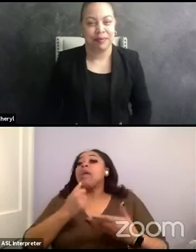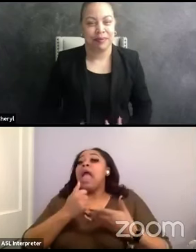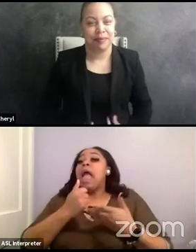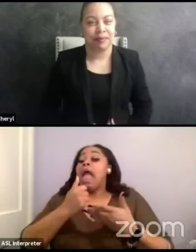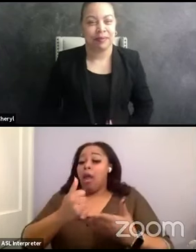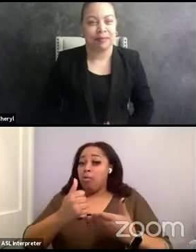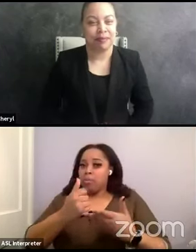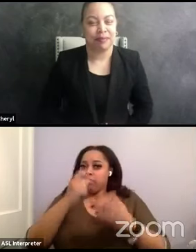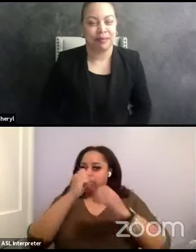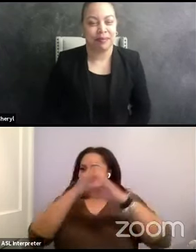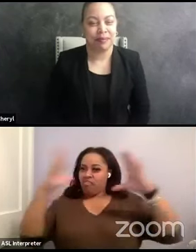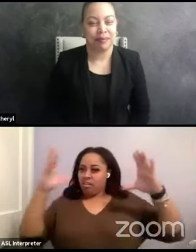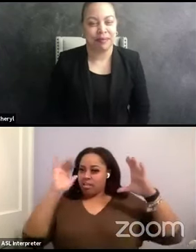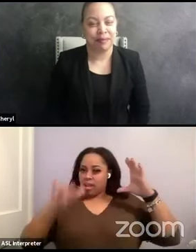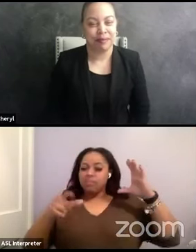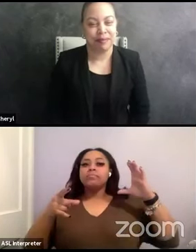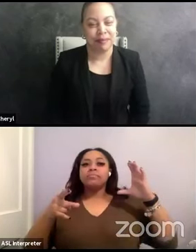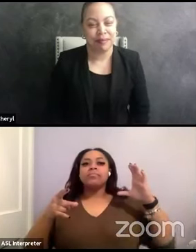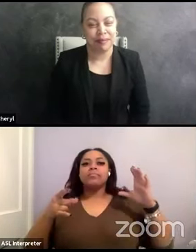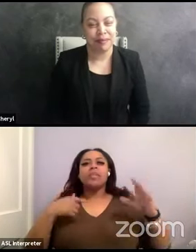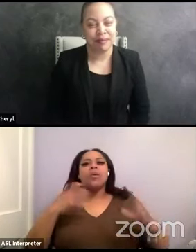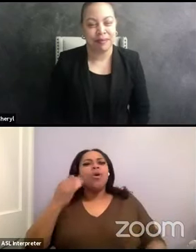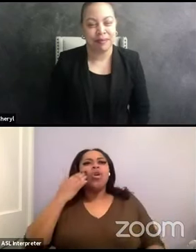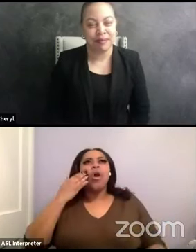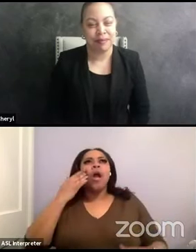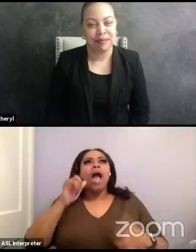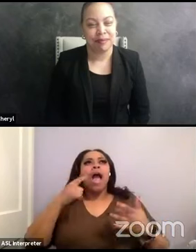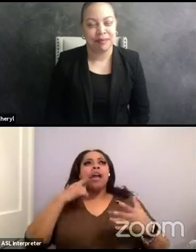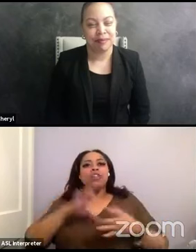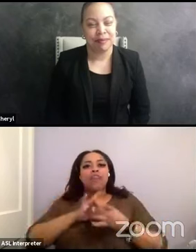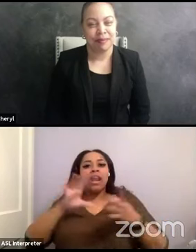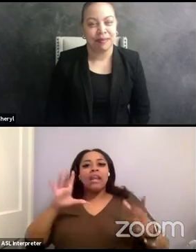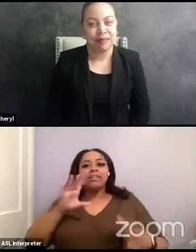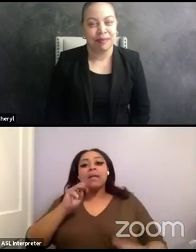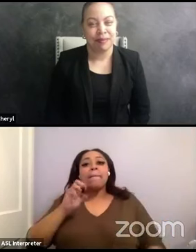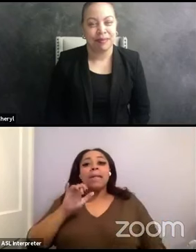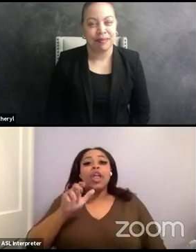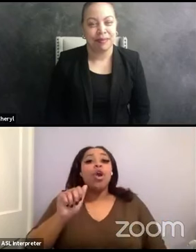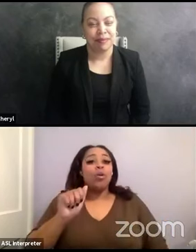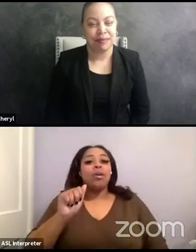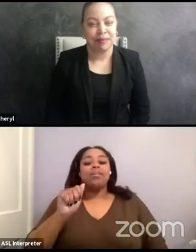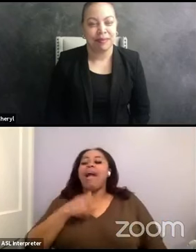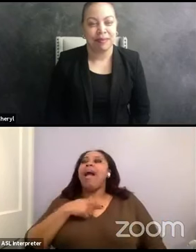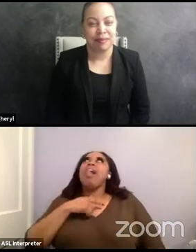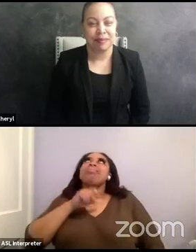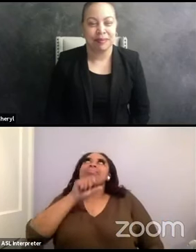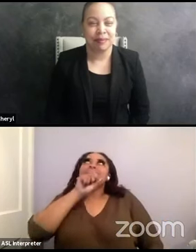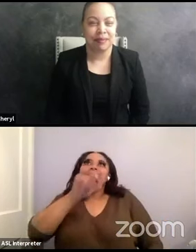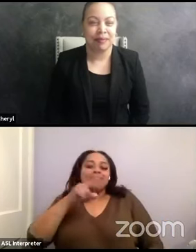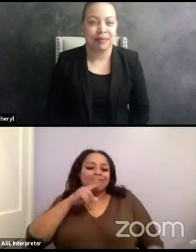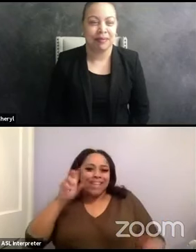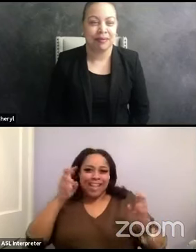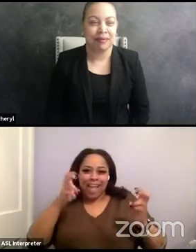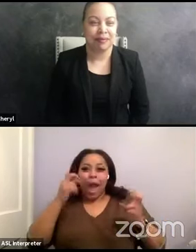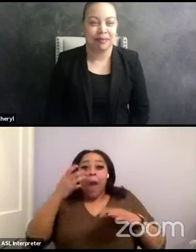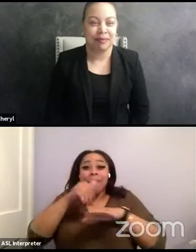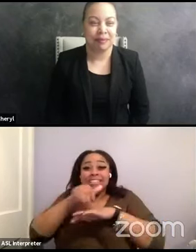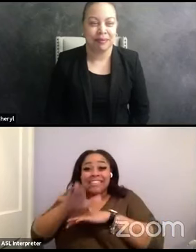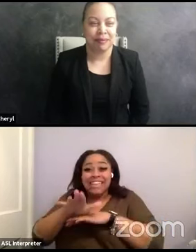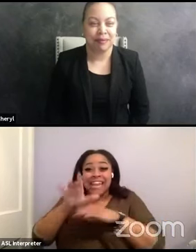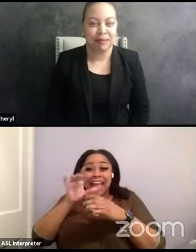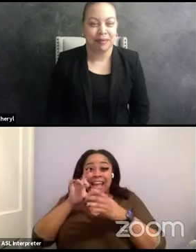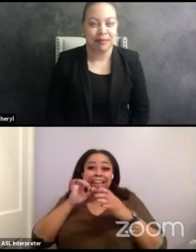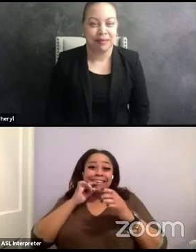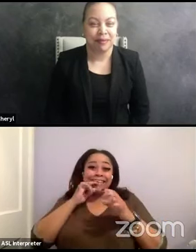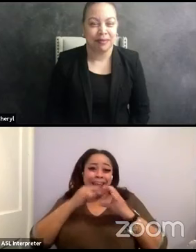this parallel, right? I want to know, how does the release of Mediocre, and I love saying the subtitle. I almost sent it in an email today, but I was